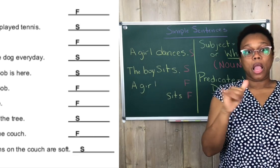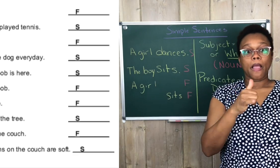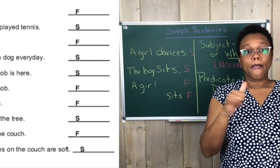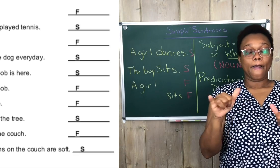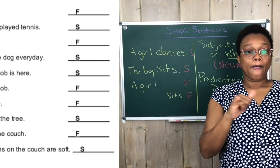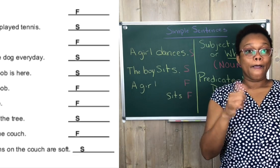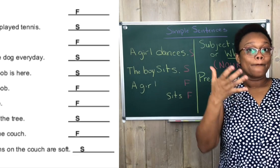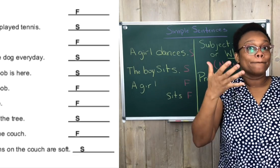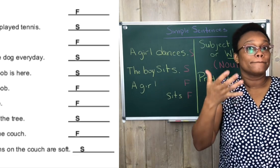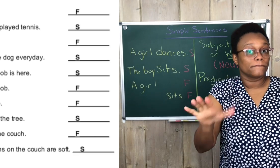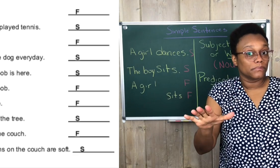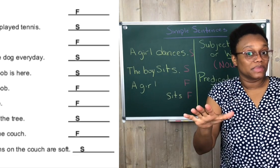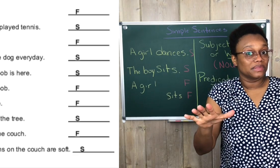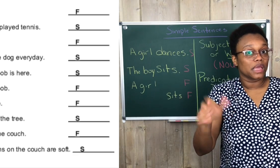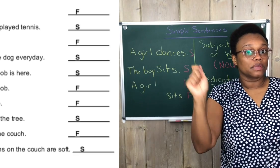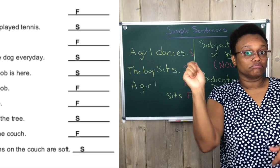Number 1, played tennis.